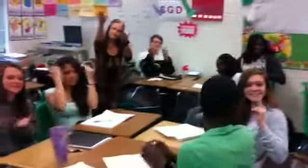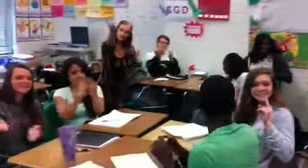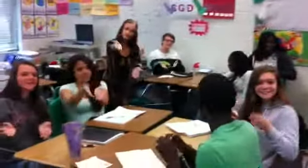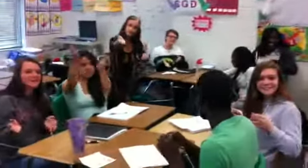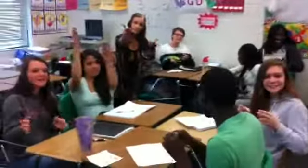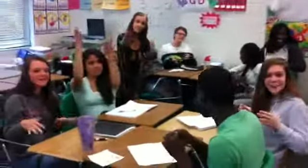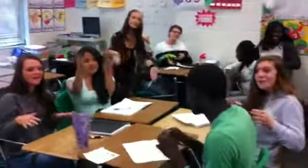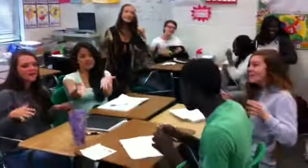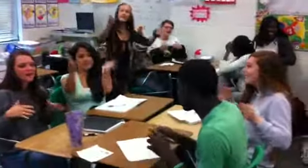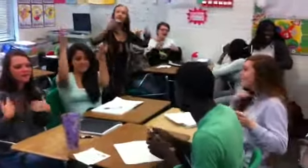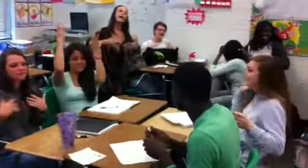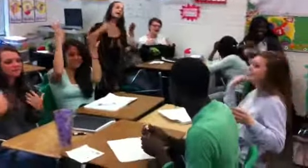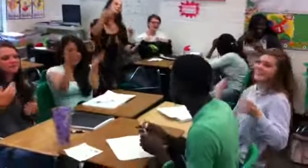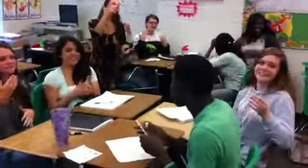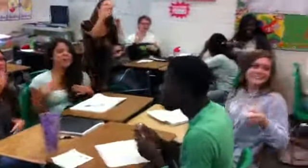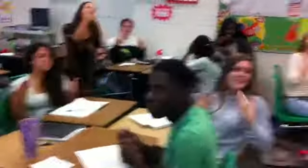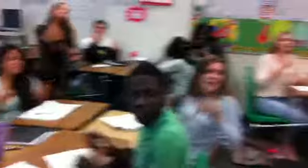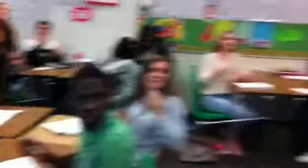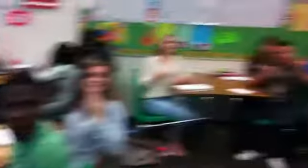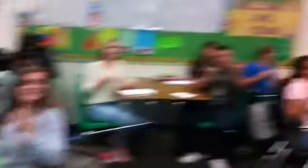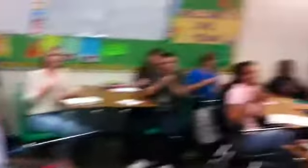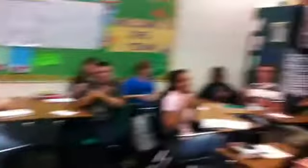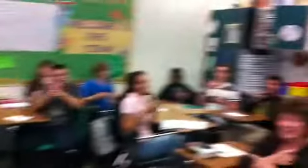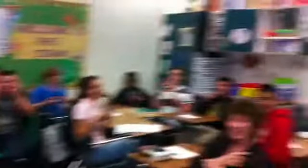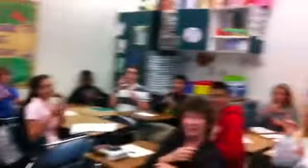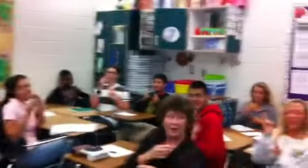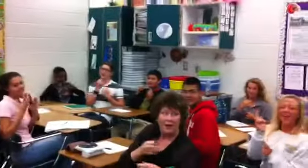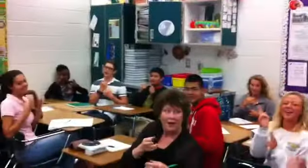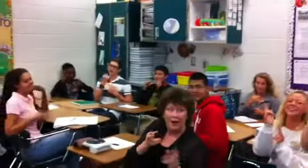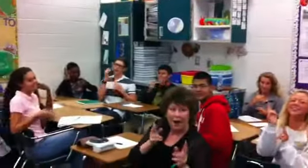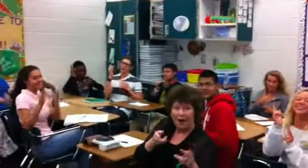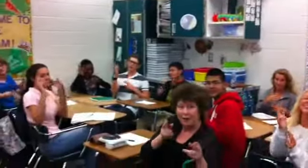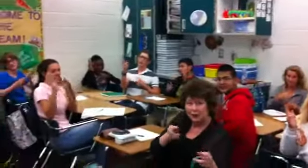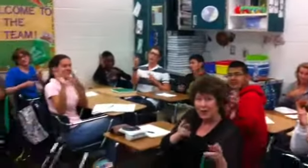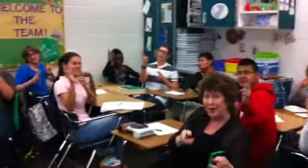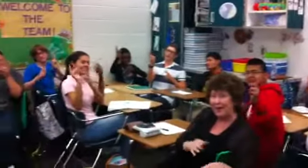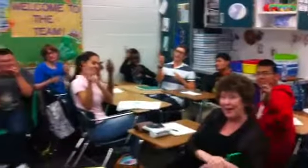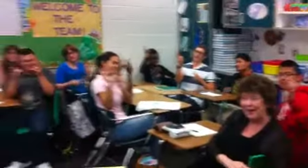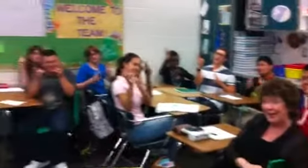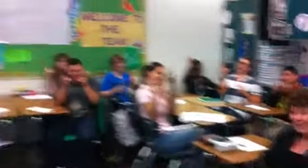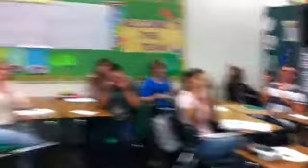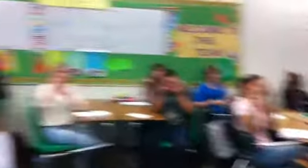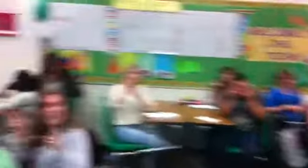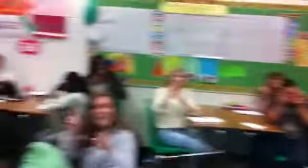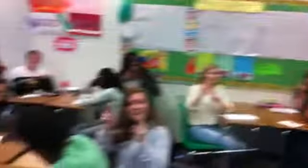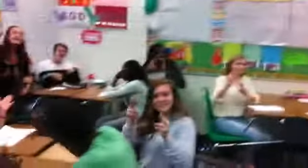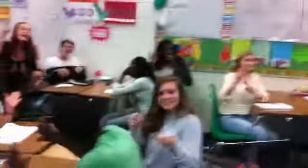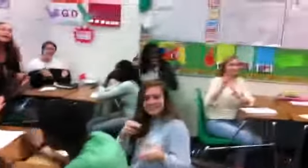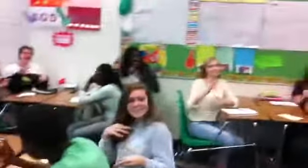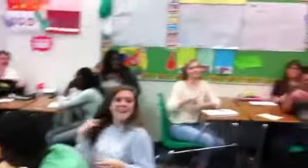you. Happy birthday, you cherished Hunter. You're cherished, right?